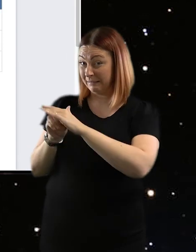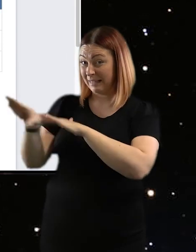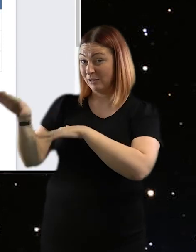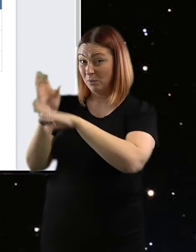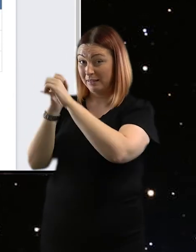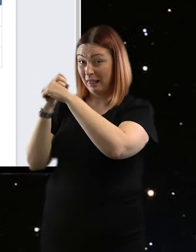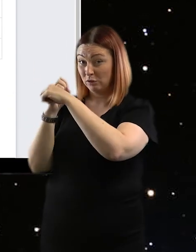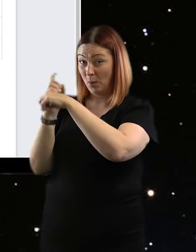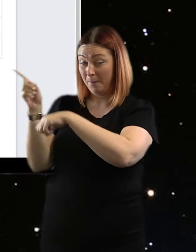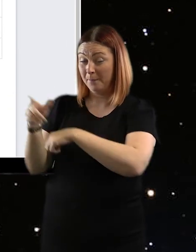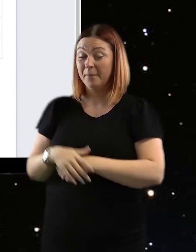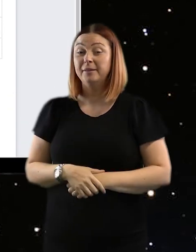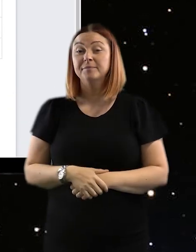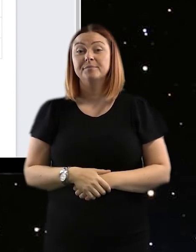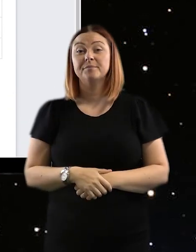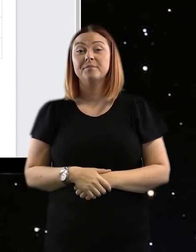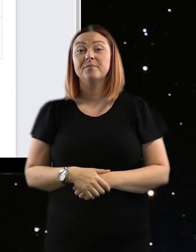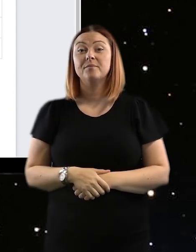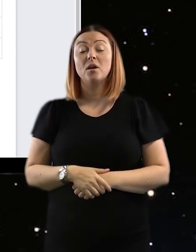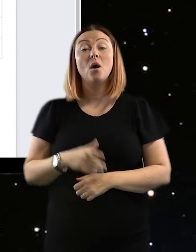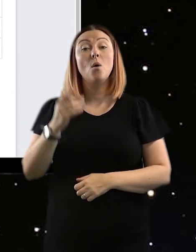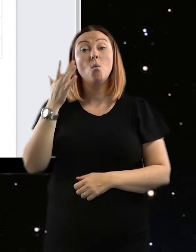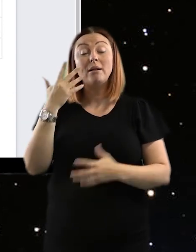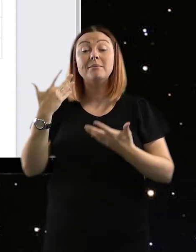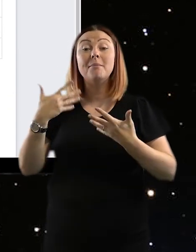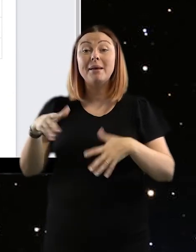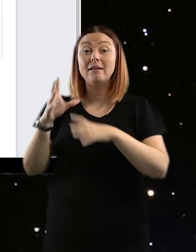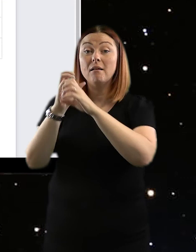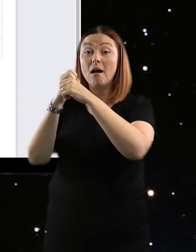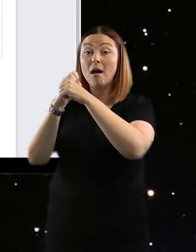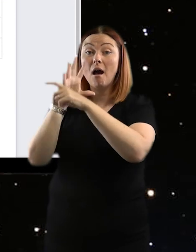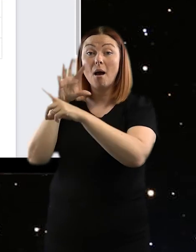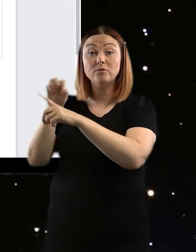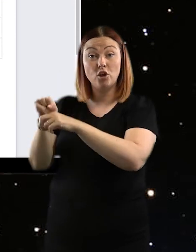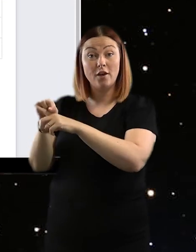to the telescope. Once it's been observed and we've had success, that